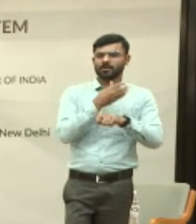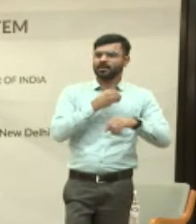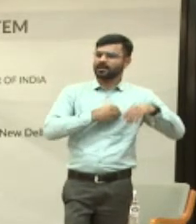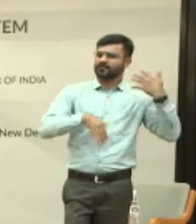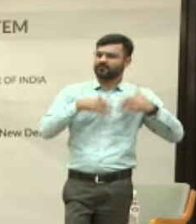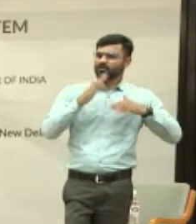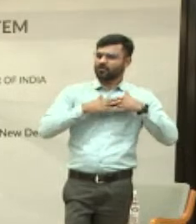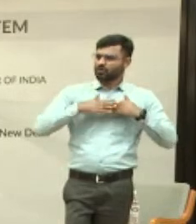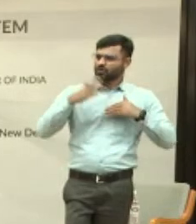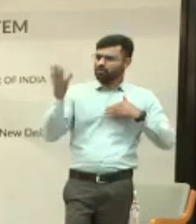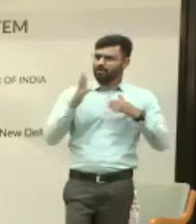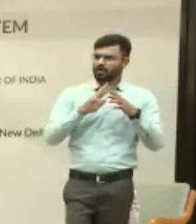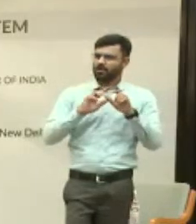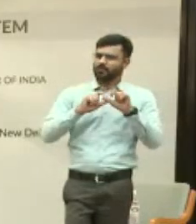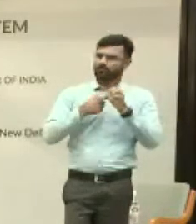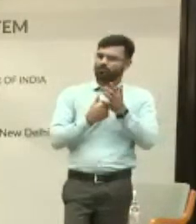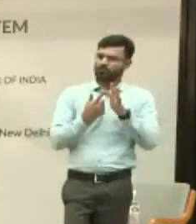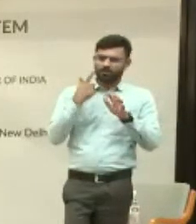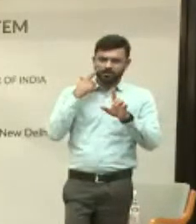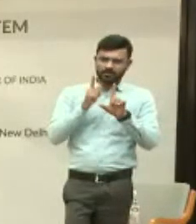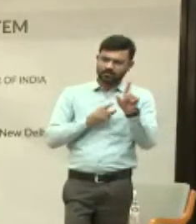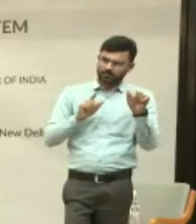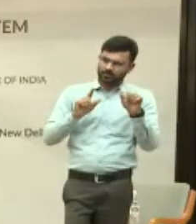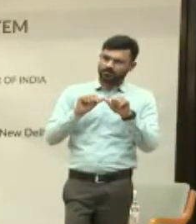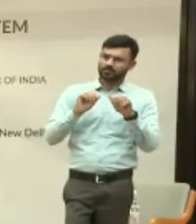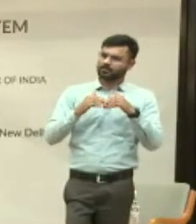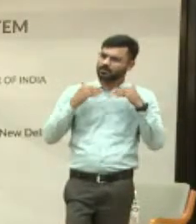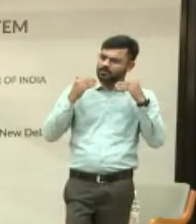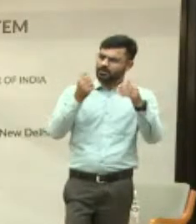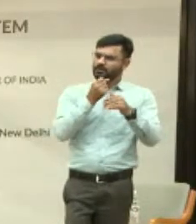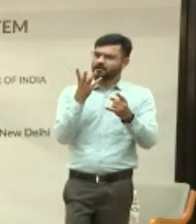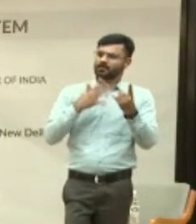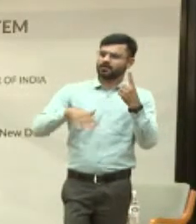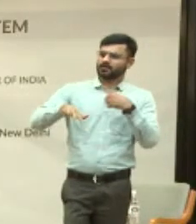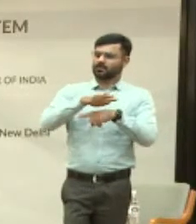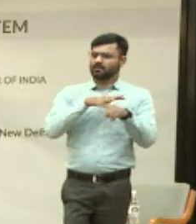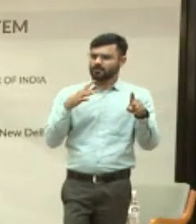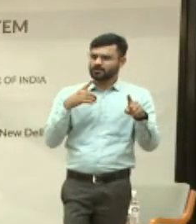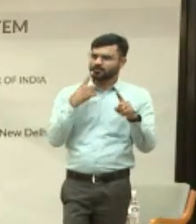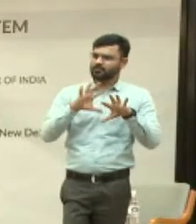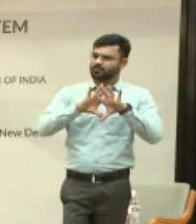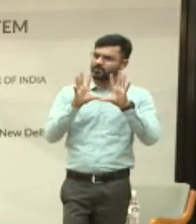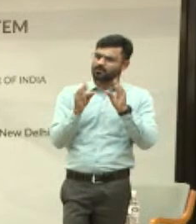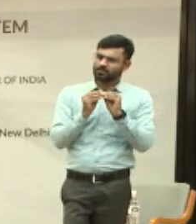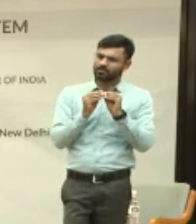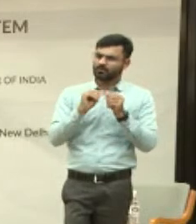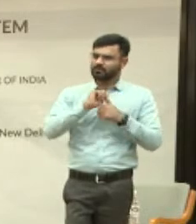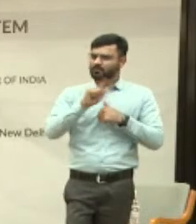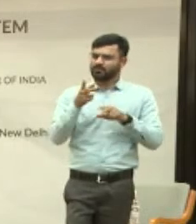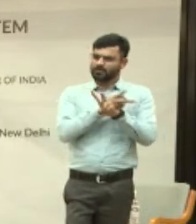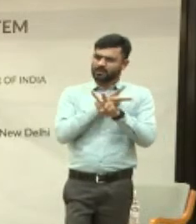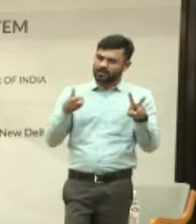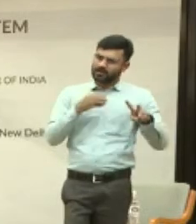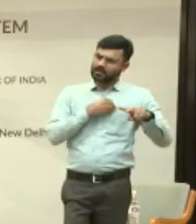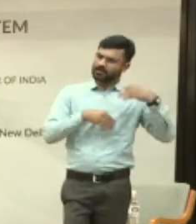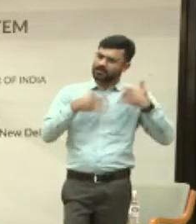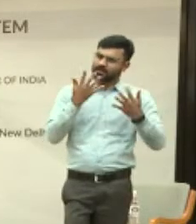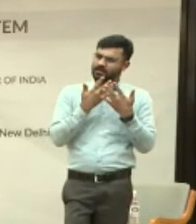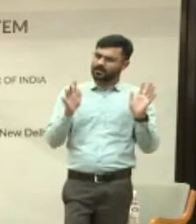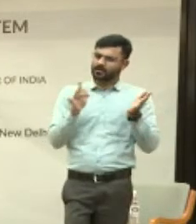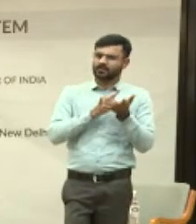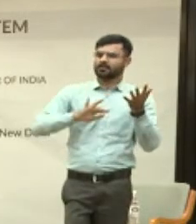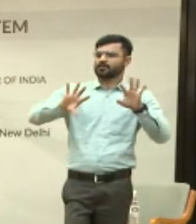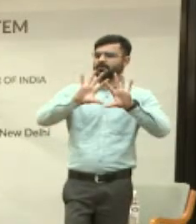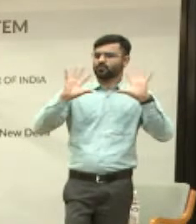from higher mortality, higher morbidity, higher number of suicides, and almost all kinds of suffering anywhere in the